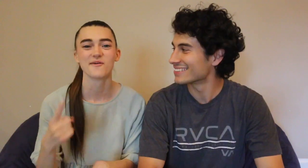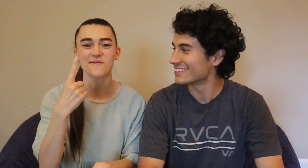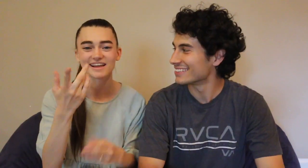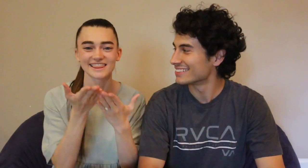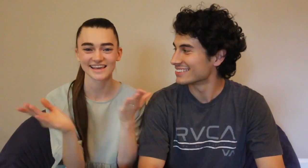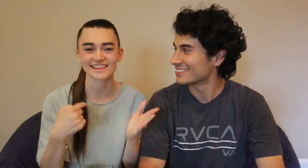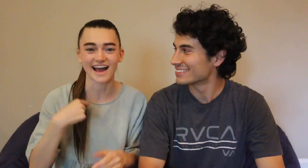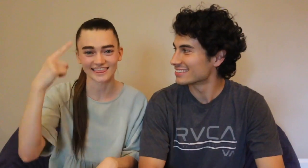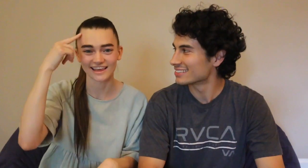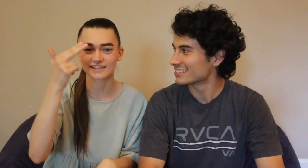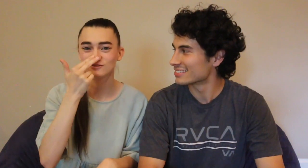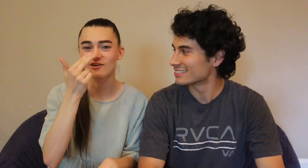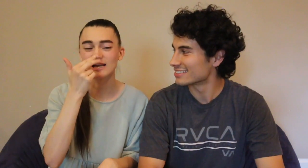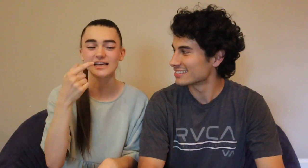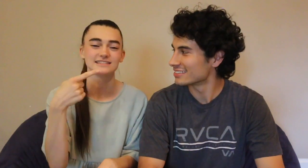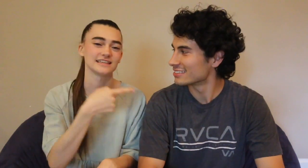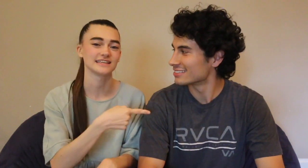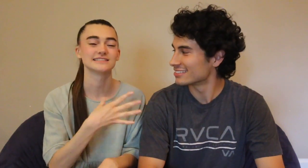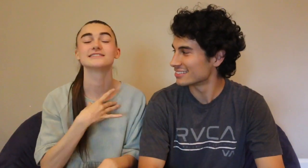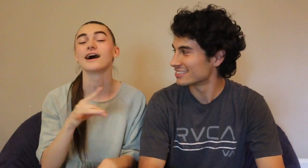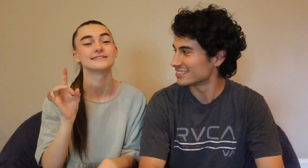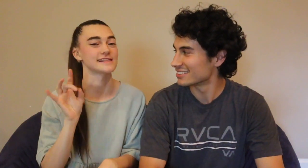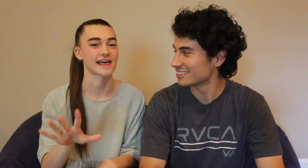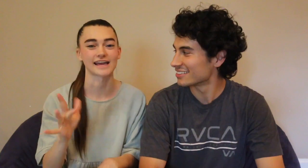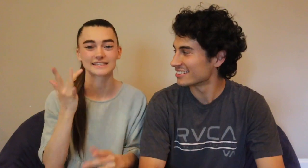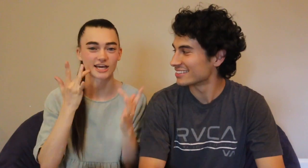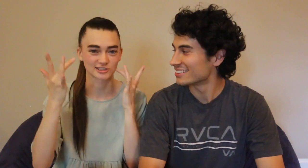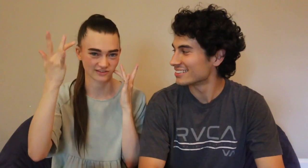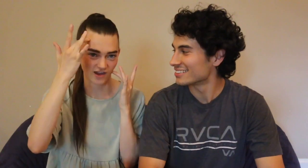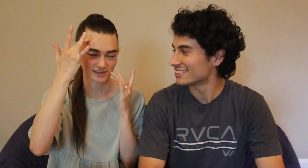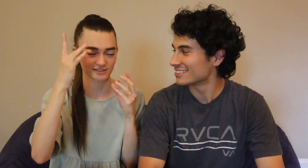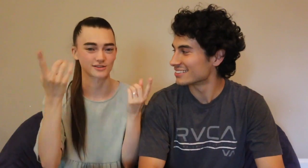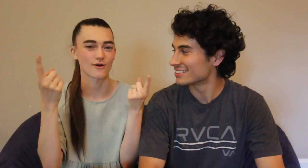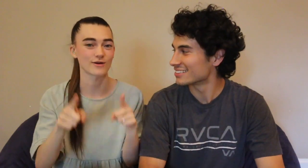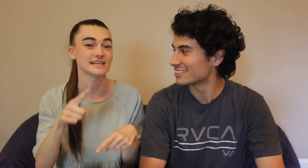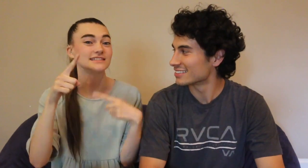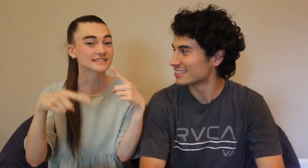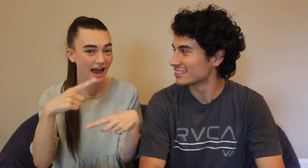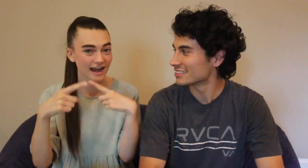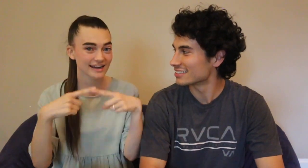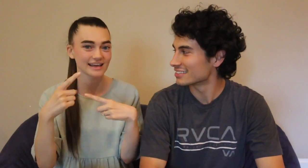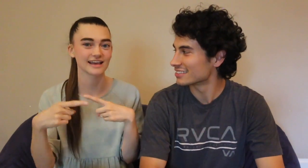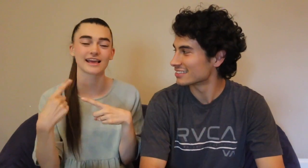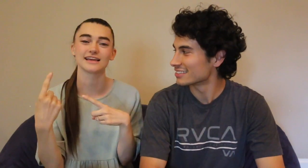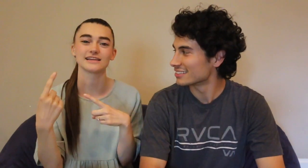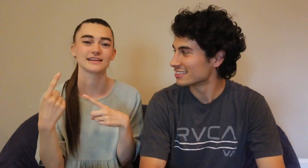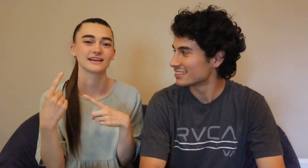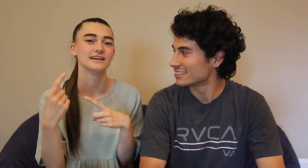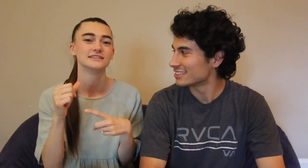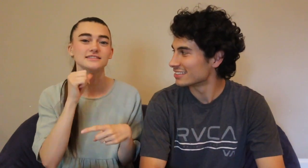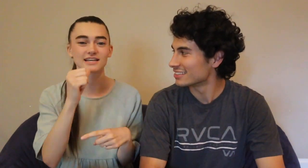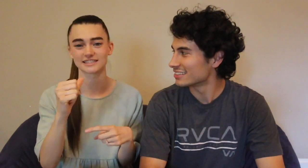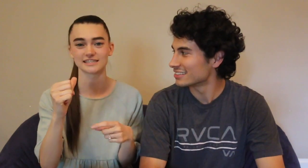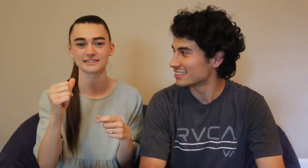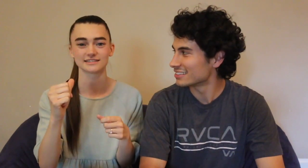One thing that I think is funny is he doesn't like to touch his face. So, when he's signing, he doesn't